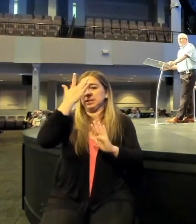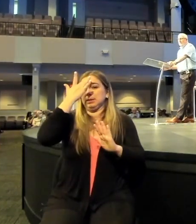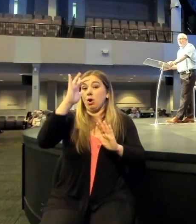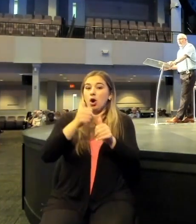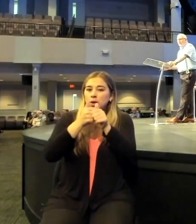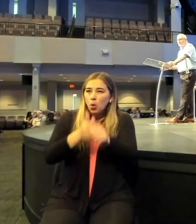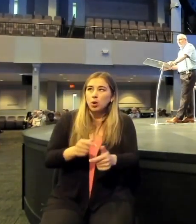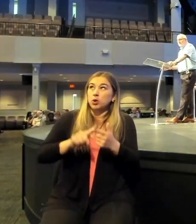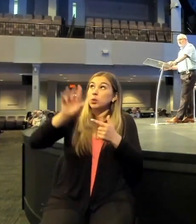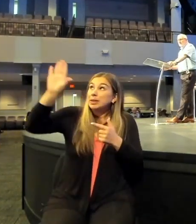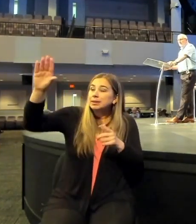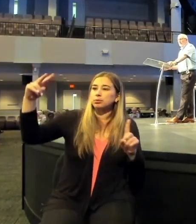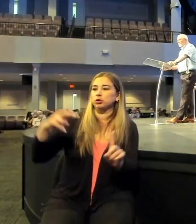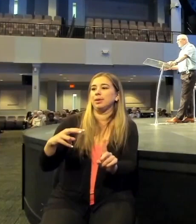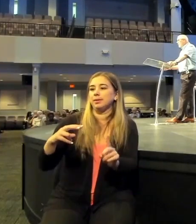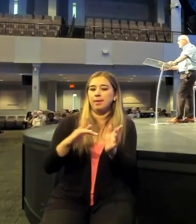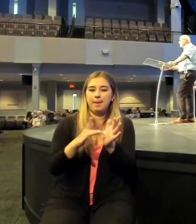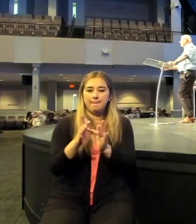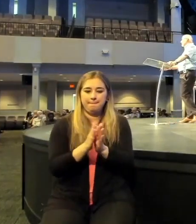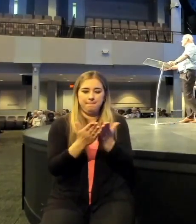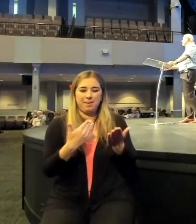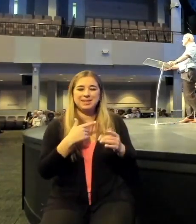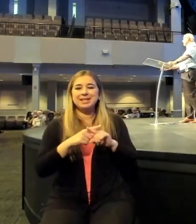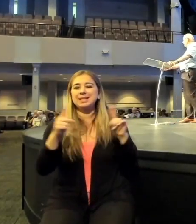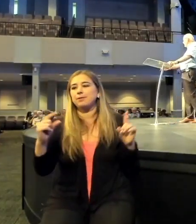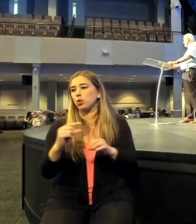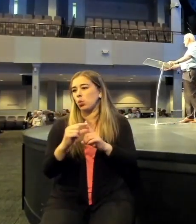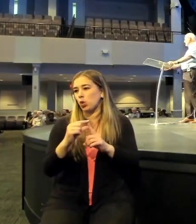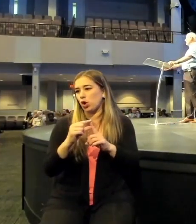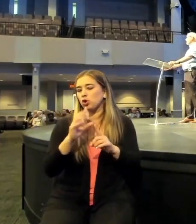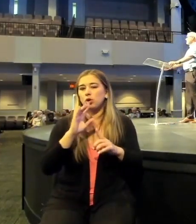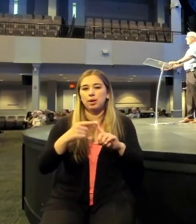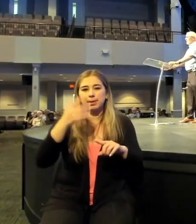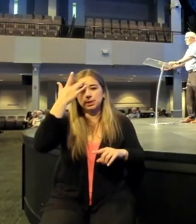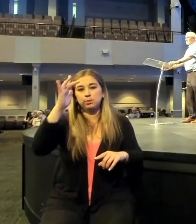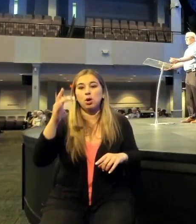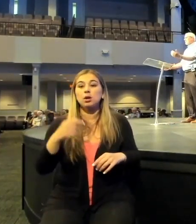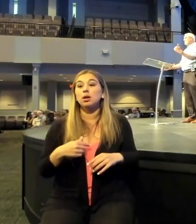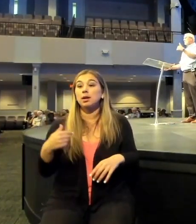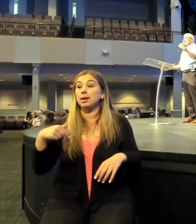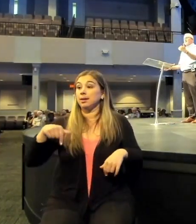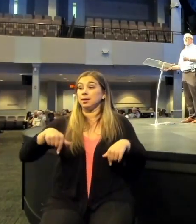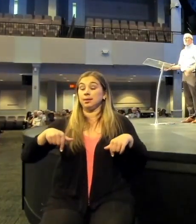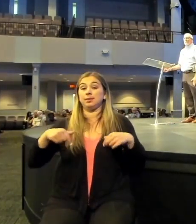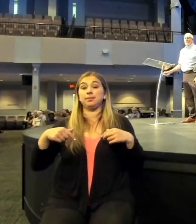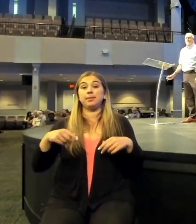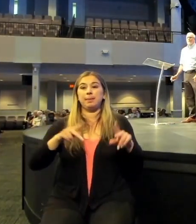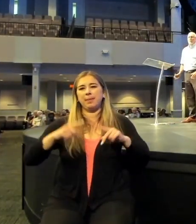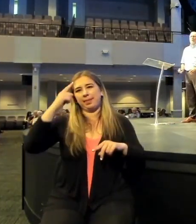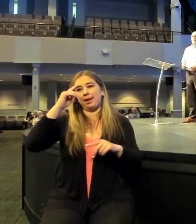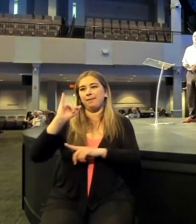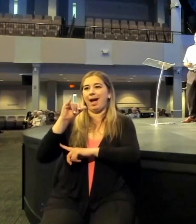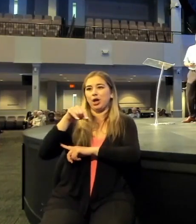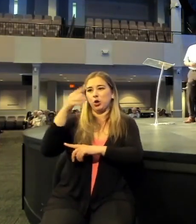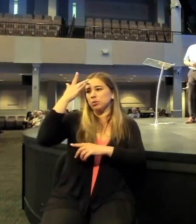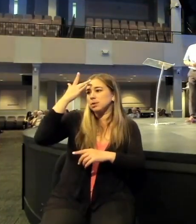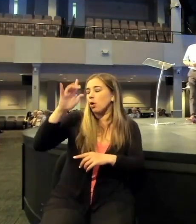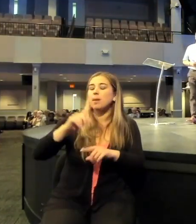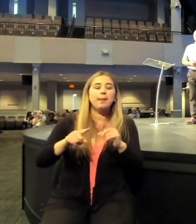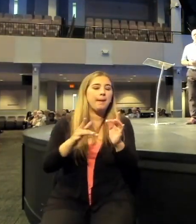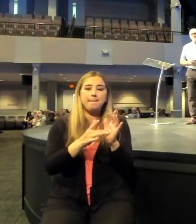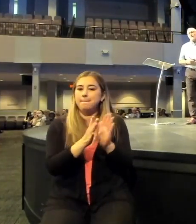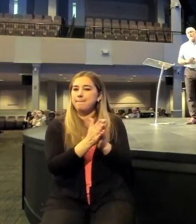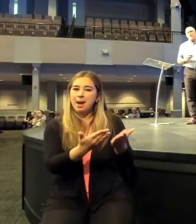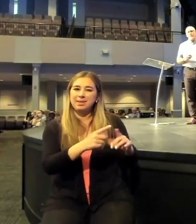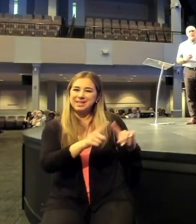And of course, the Bible uses a different word when it refers to smartness. We think of smartness in terms of IQ, but the Bible thinks of